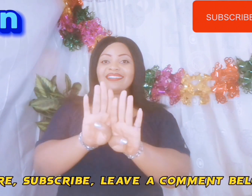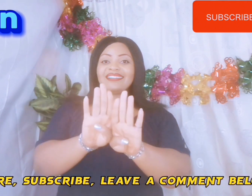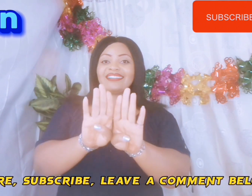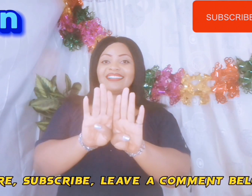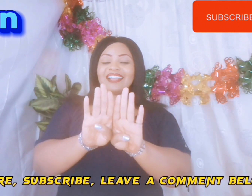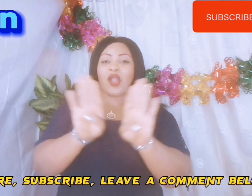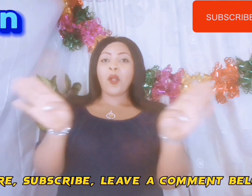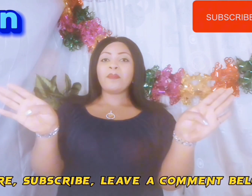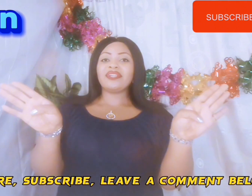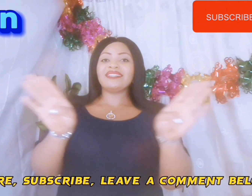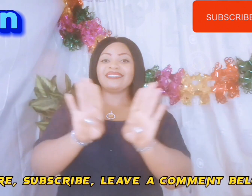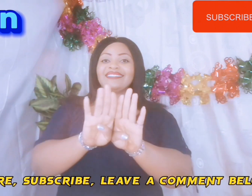Open.